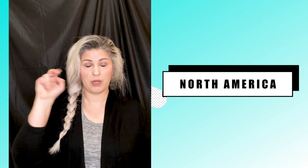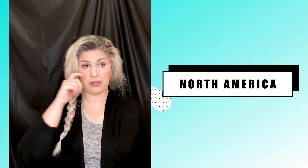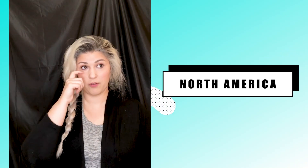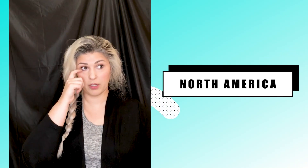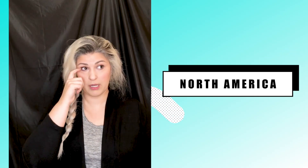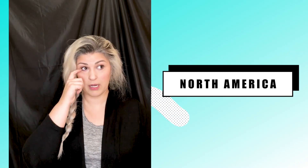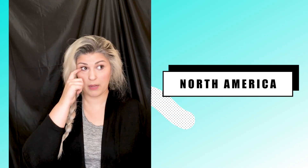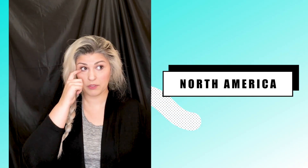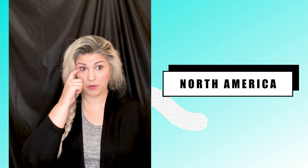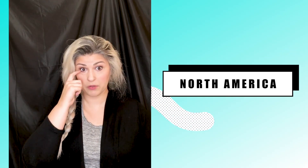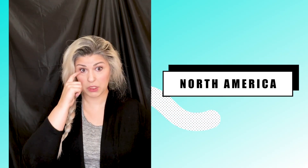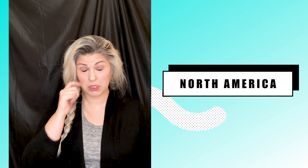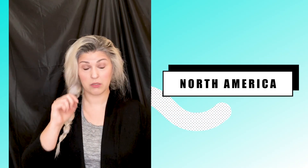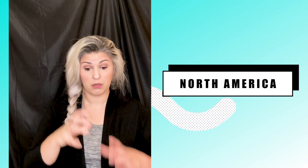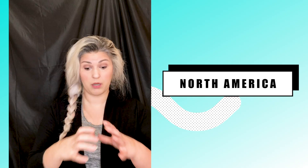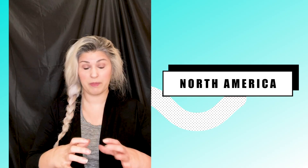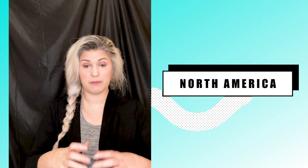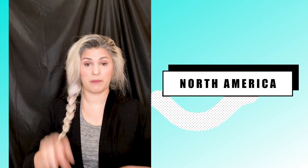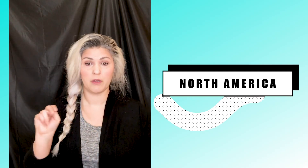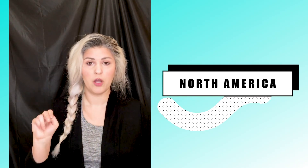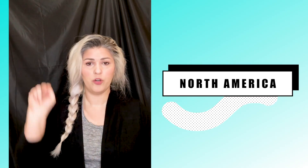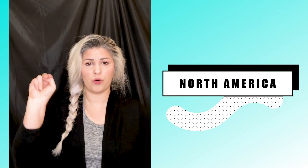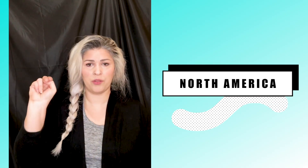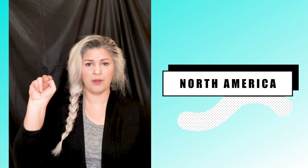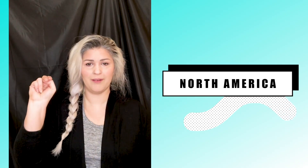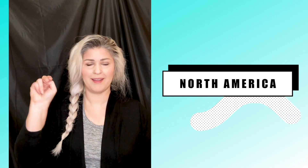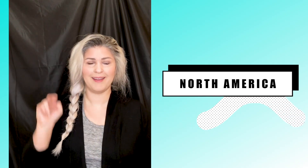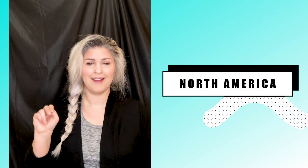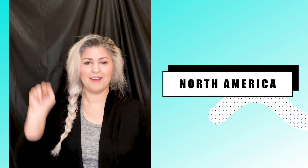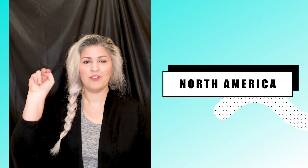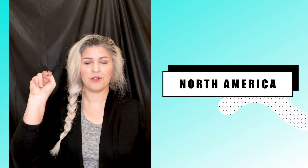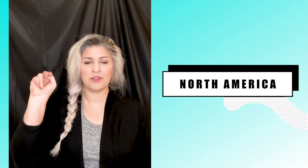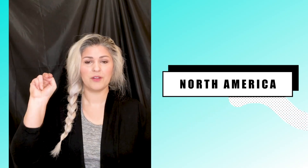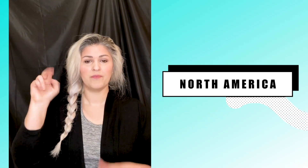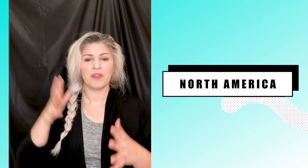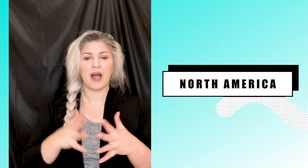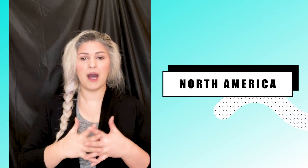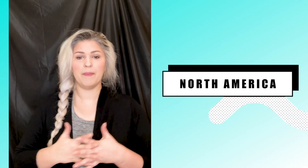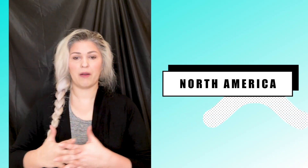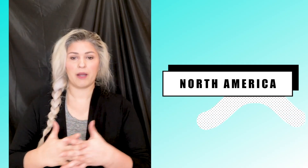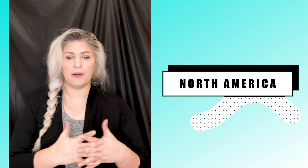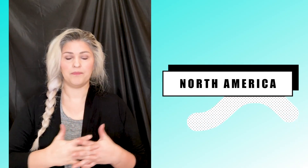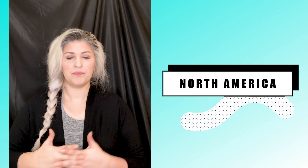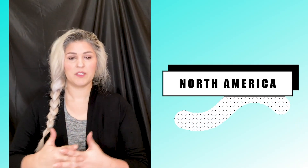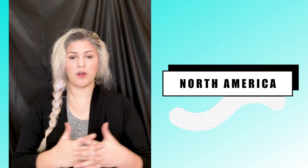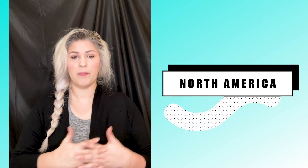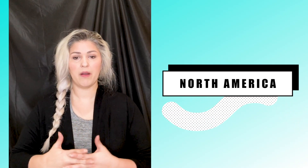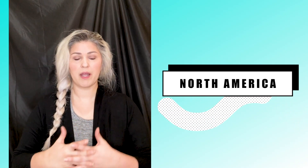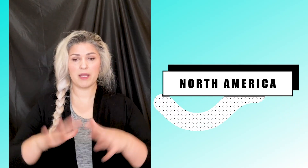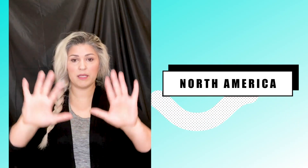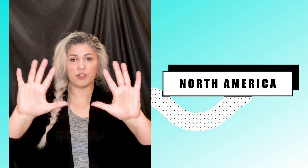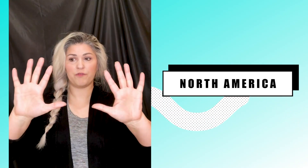north. Like if you're looking at a compass rose on a piece of paper, north, okay, North America.